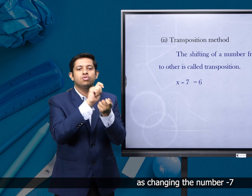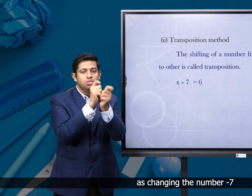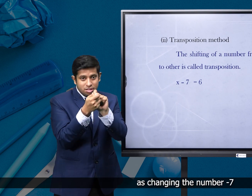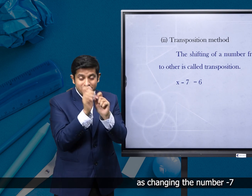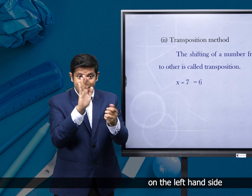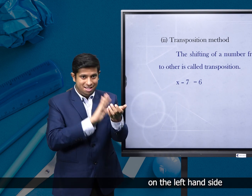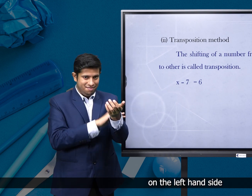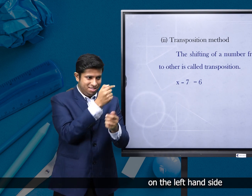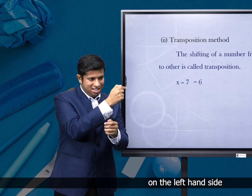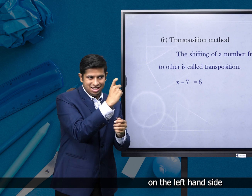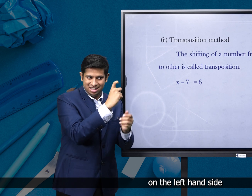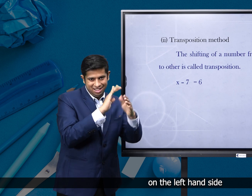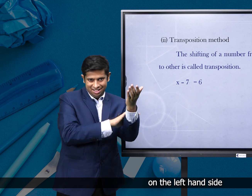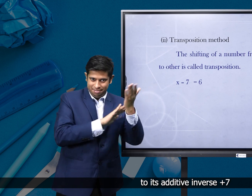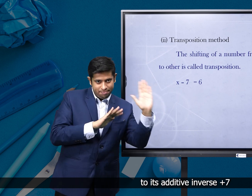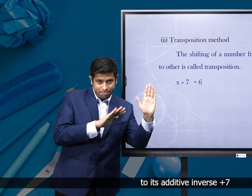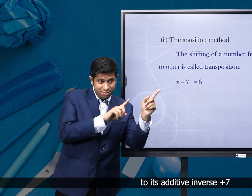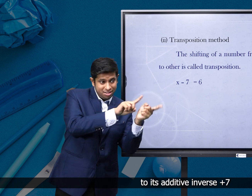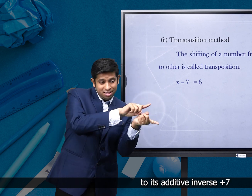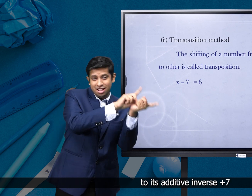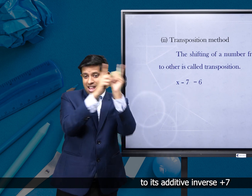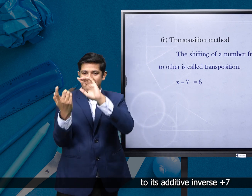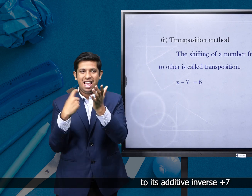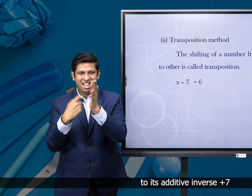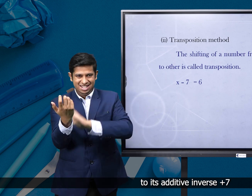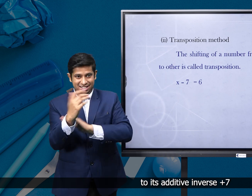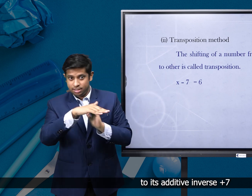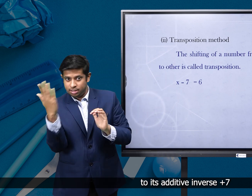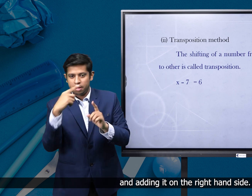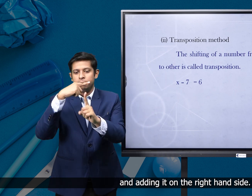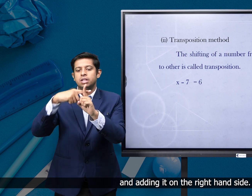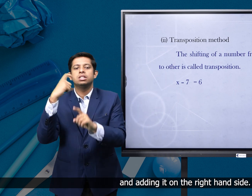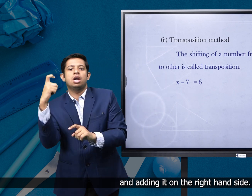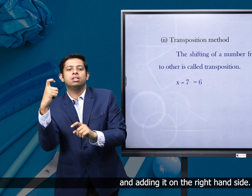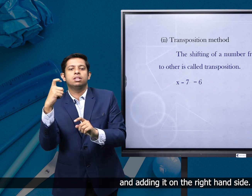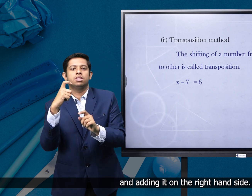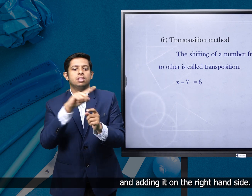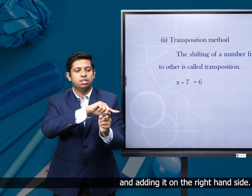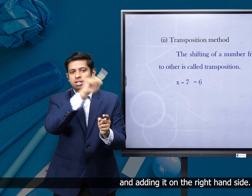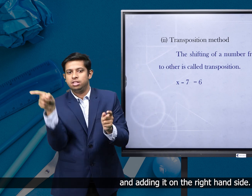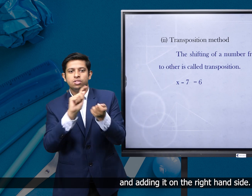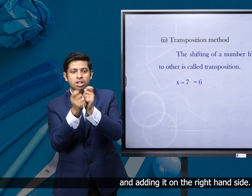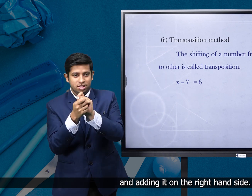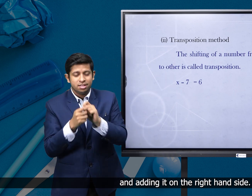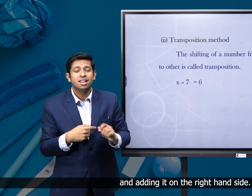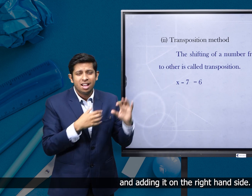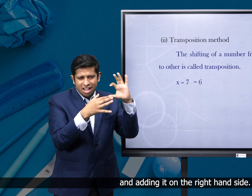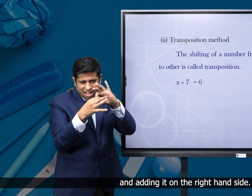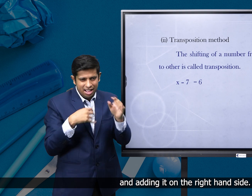7 on the left hand side to its additive inverse plus 7 and adding it on the right hand side.